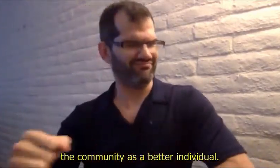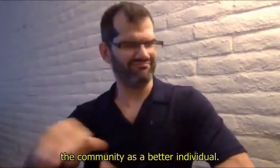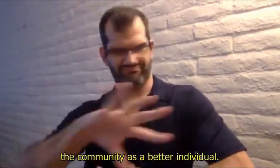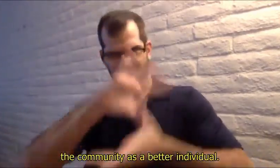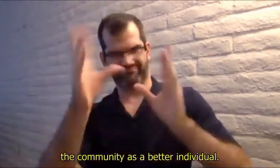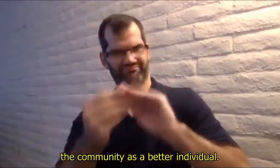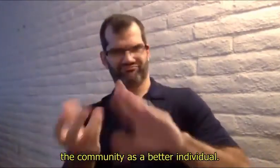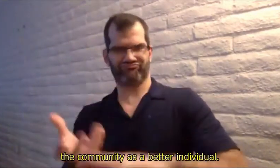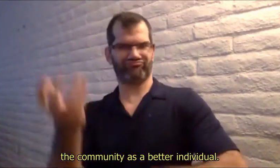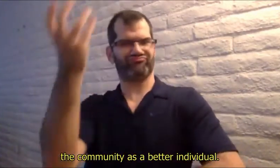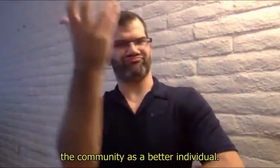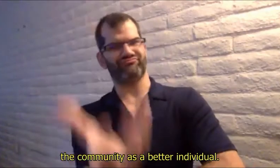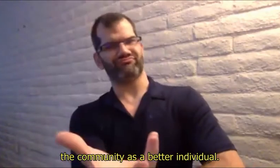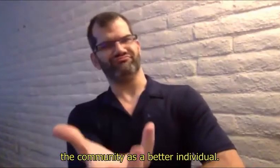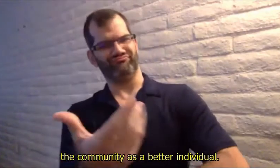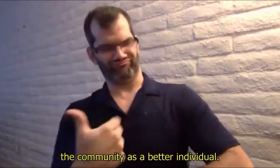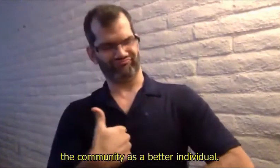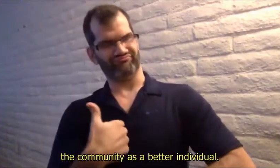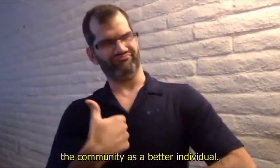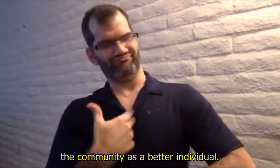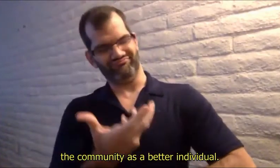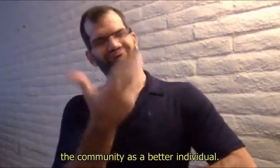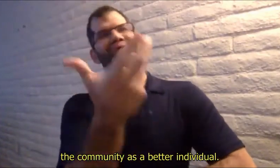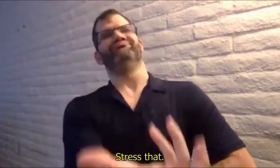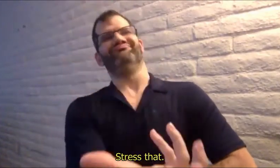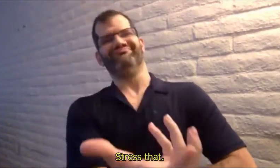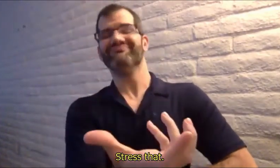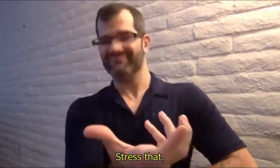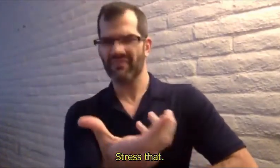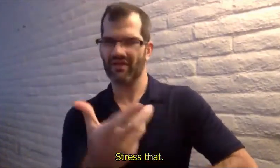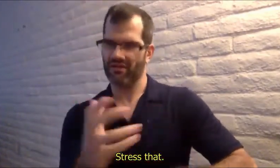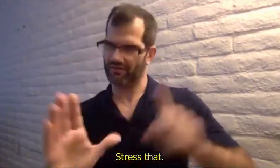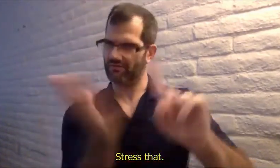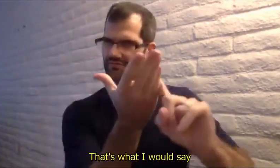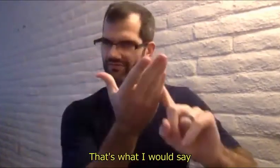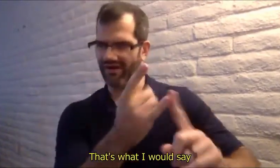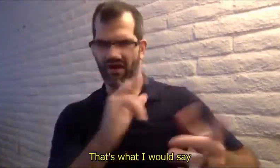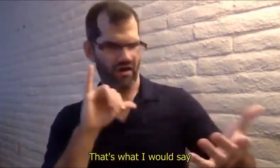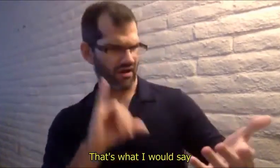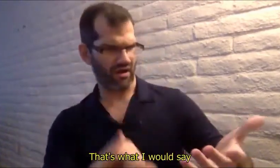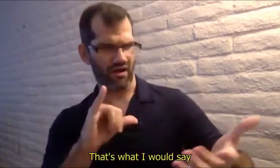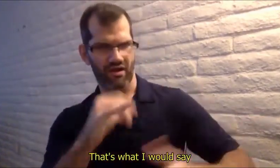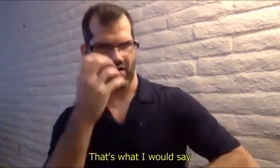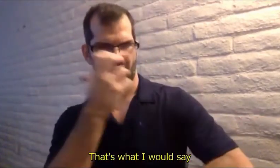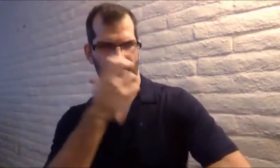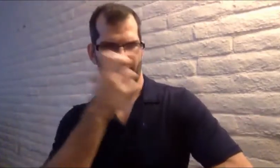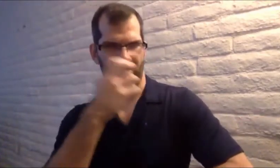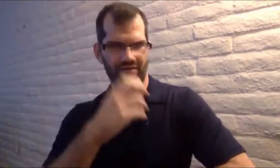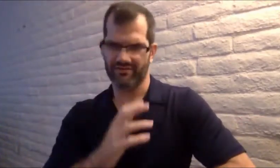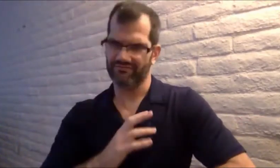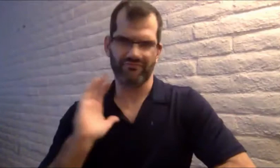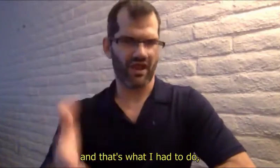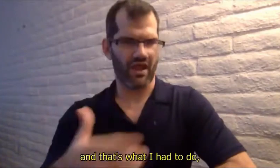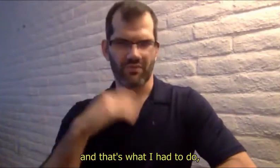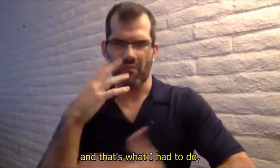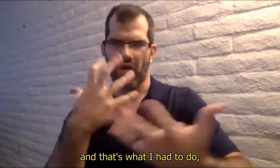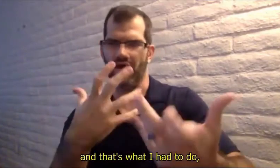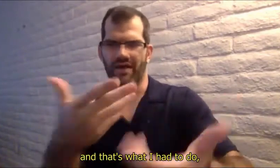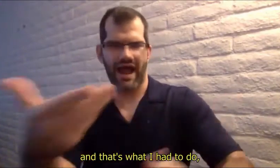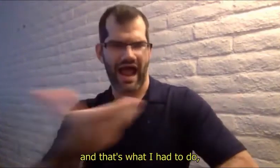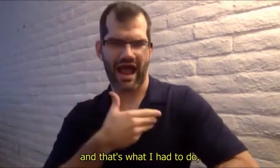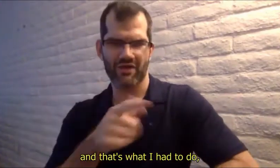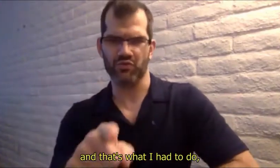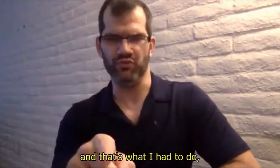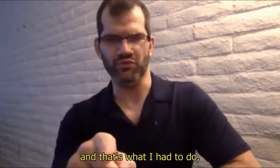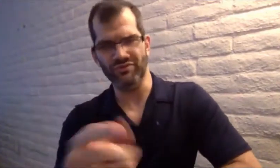community as a better individual. Stress that. That's what I would say,